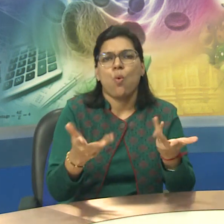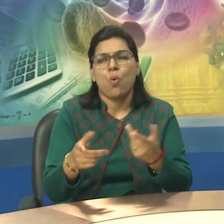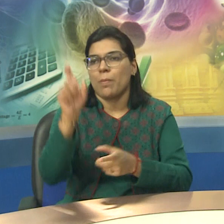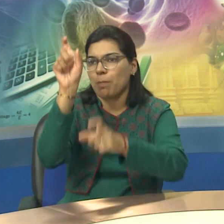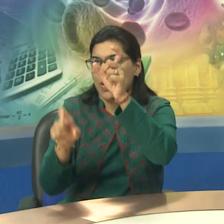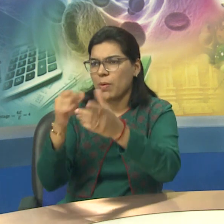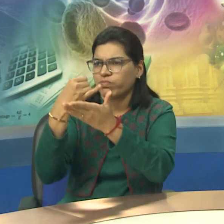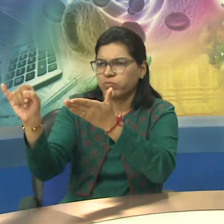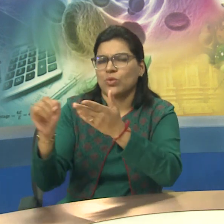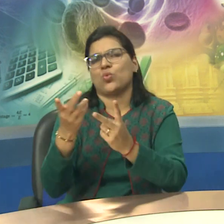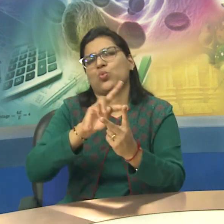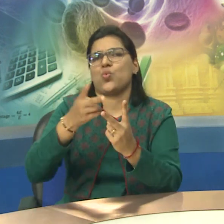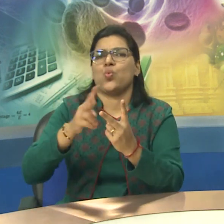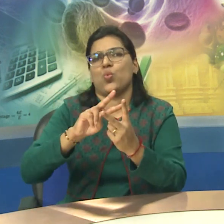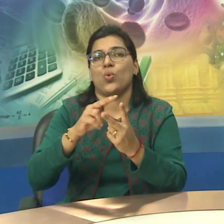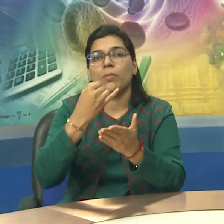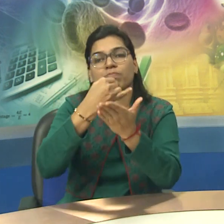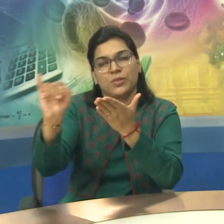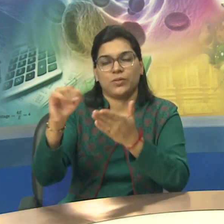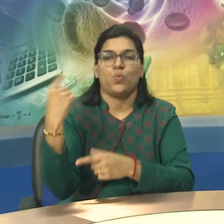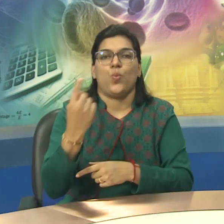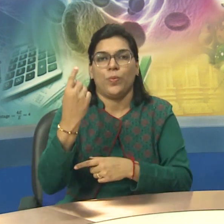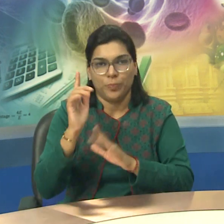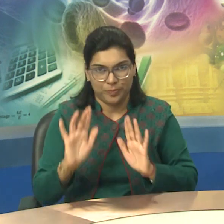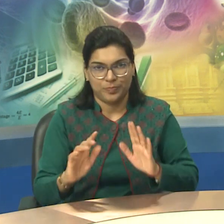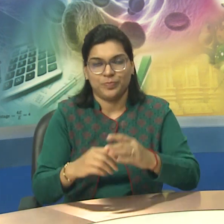Next word is eliminating.